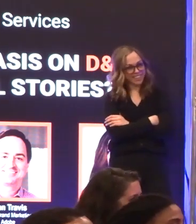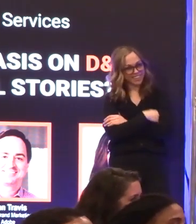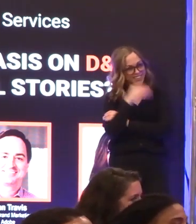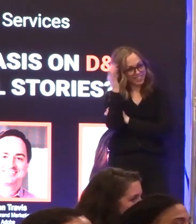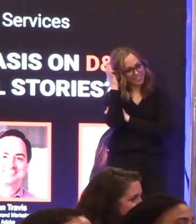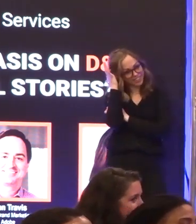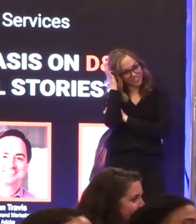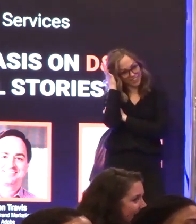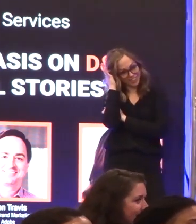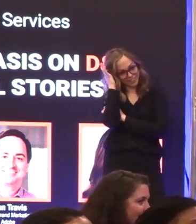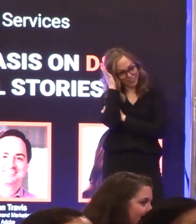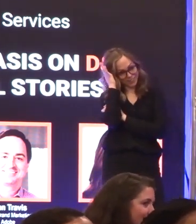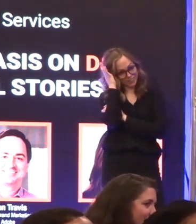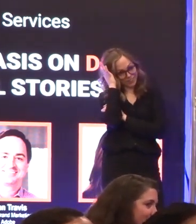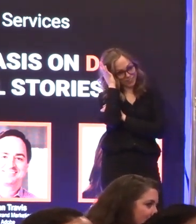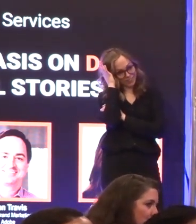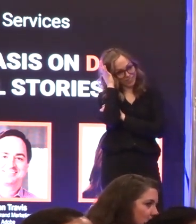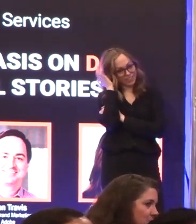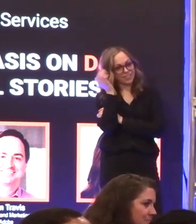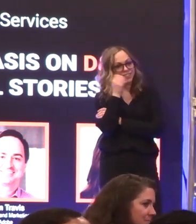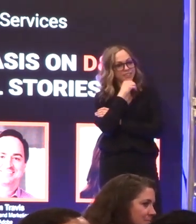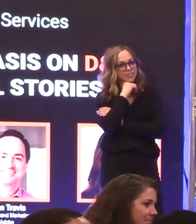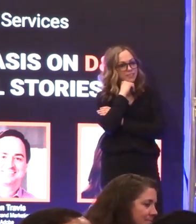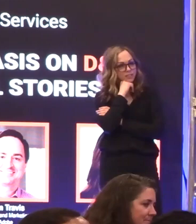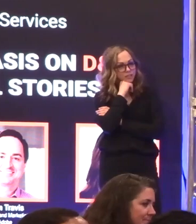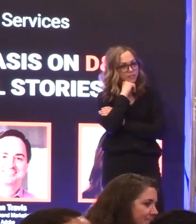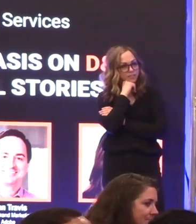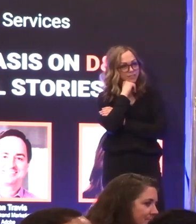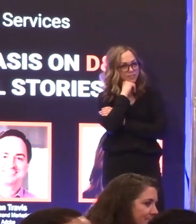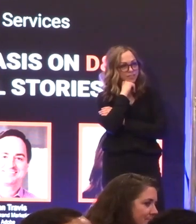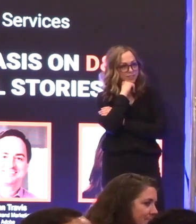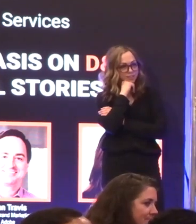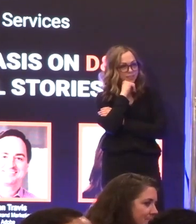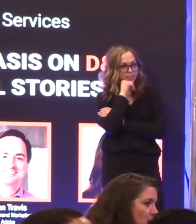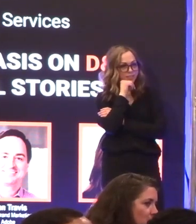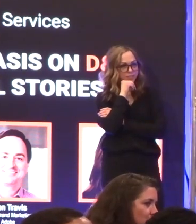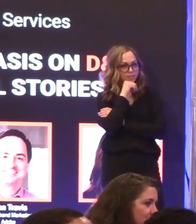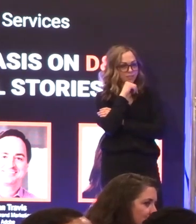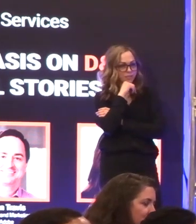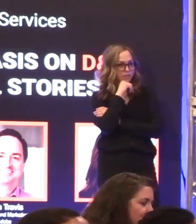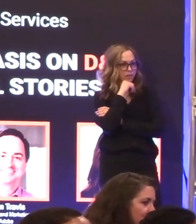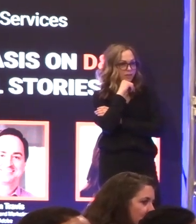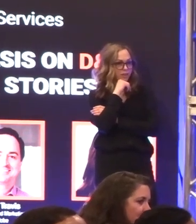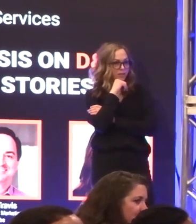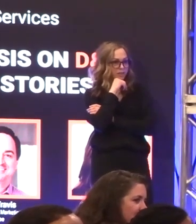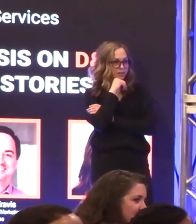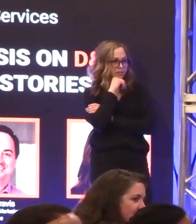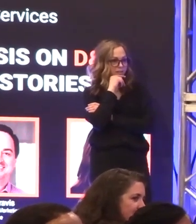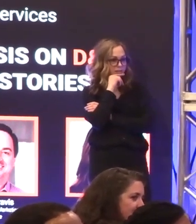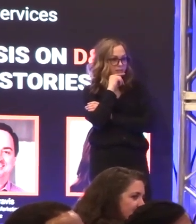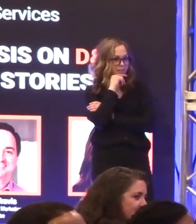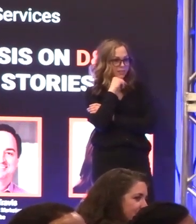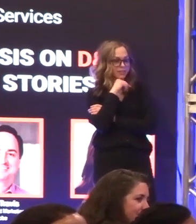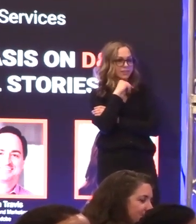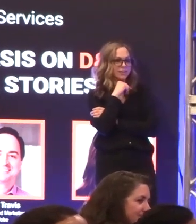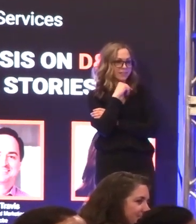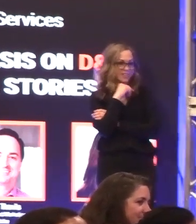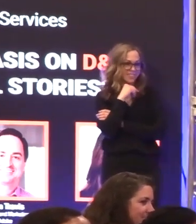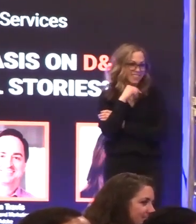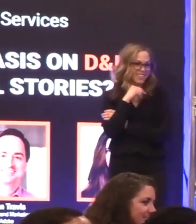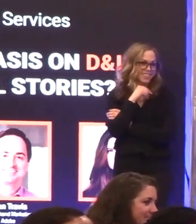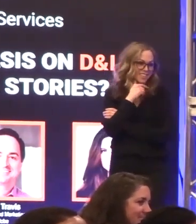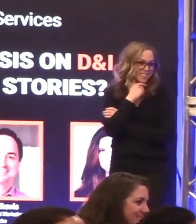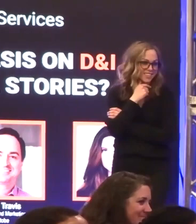Hello, everyone. Thank you so much for being on the panel. My name is Chandra, and I'm a director of an art and disability organization